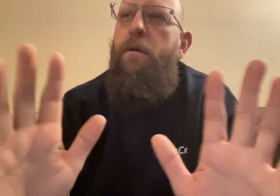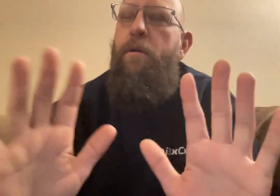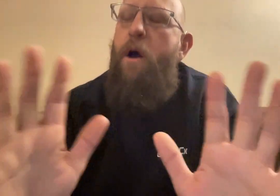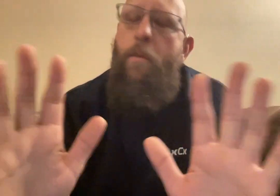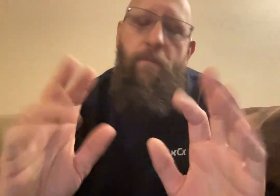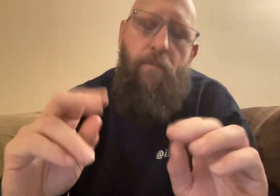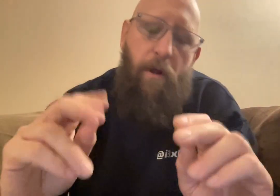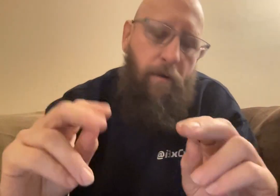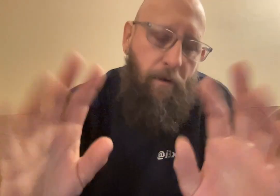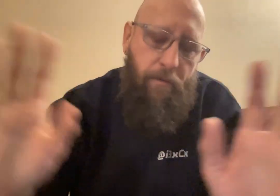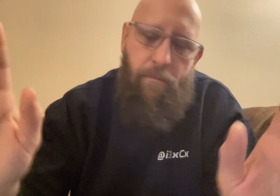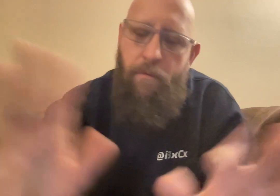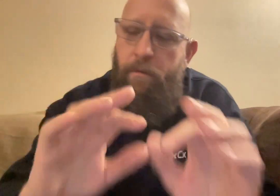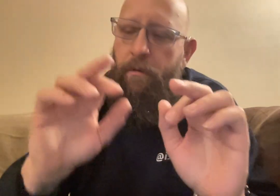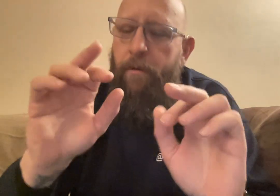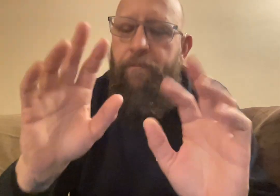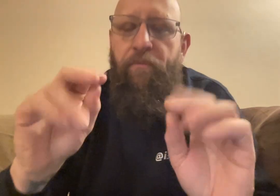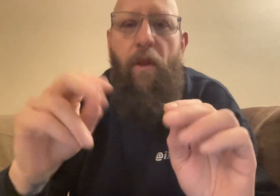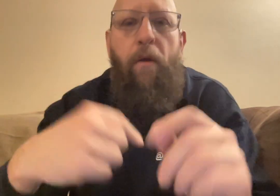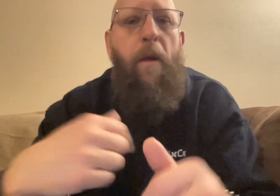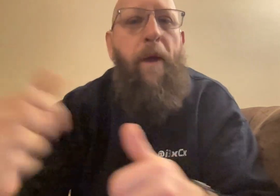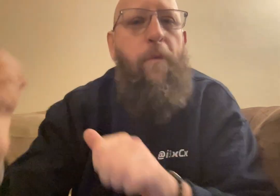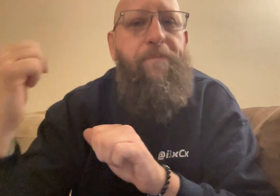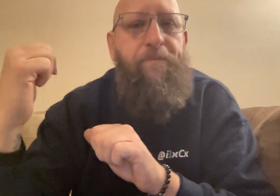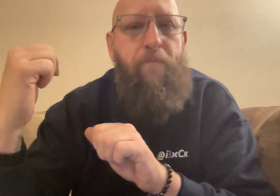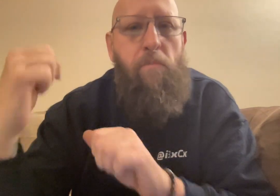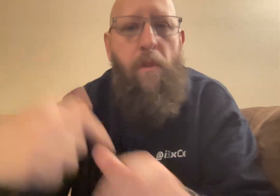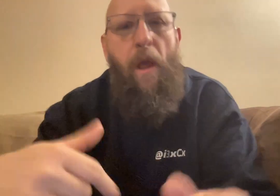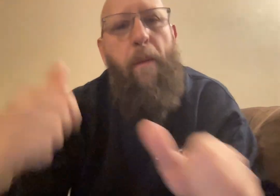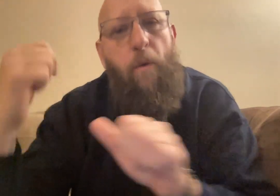Yeah. No. I'm out.